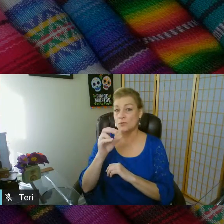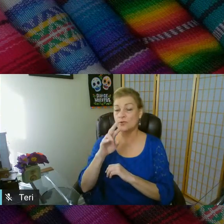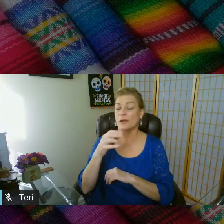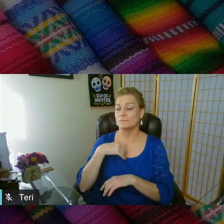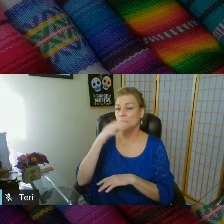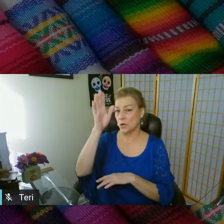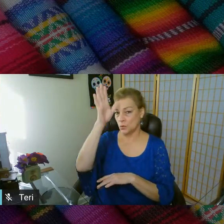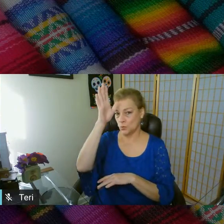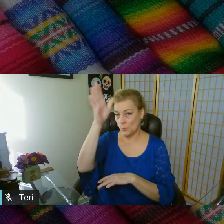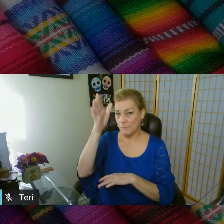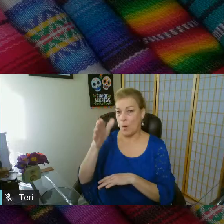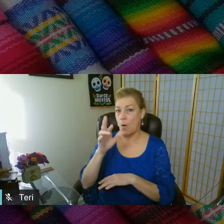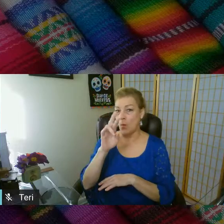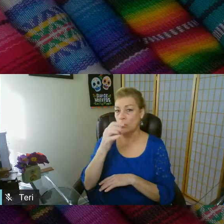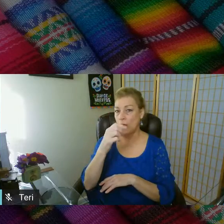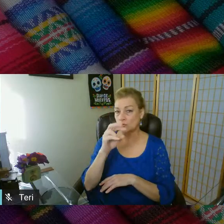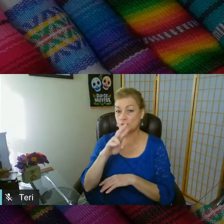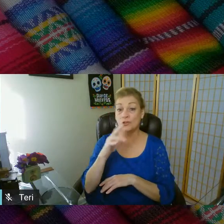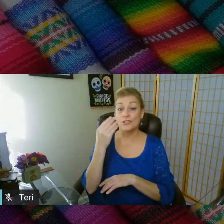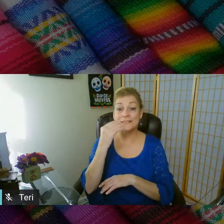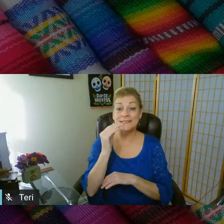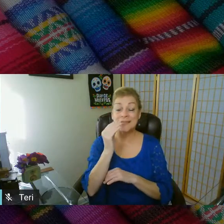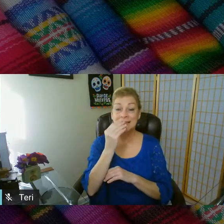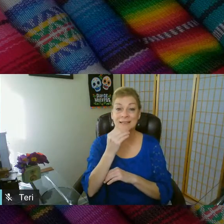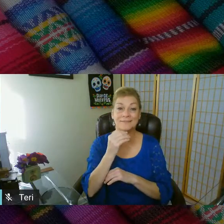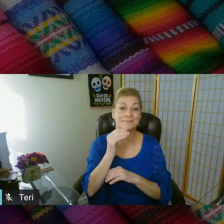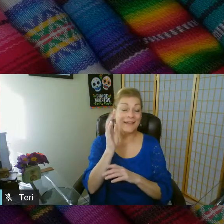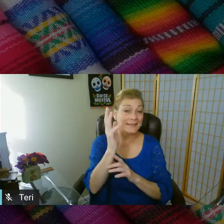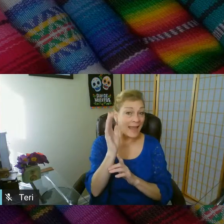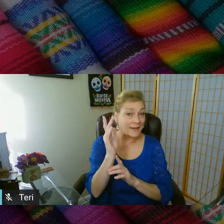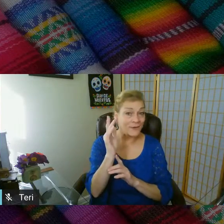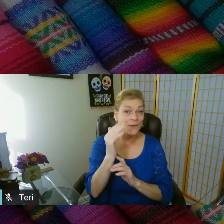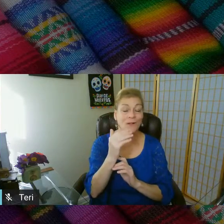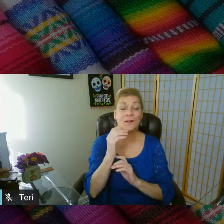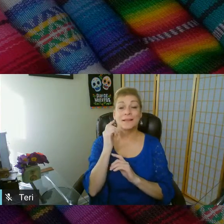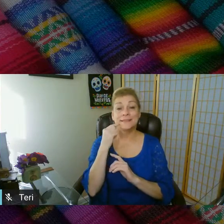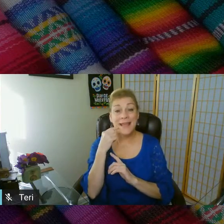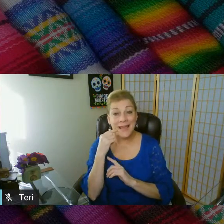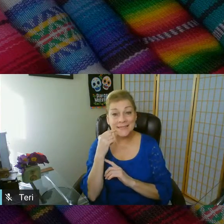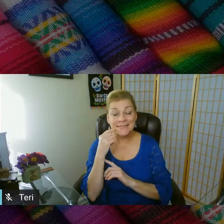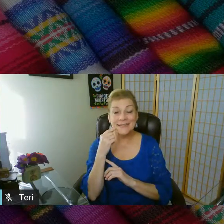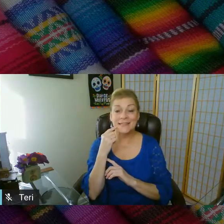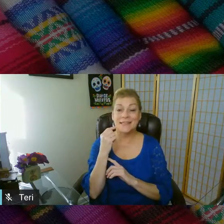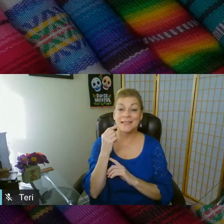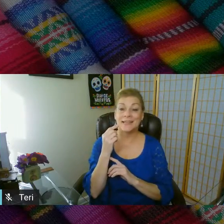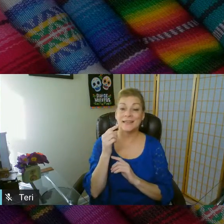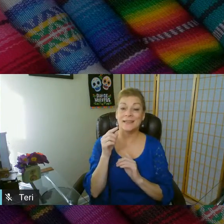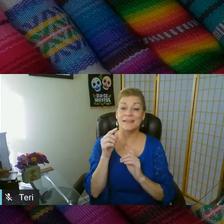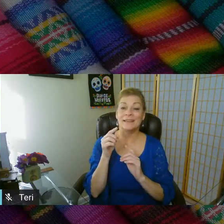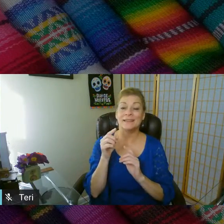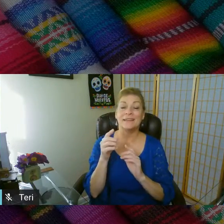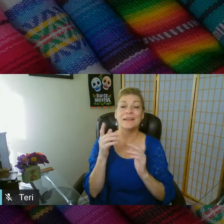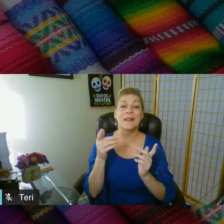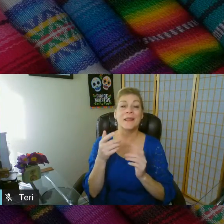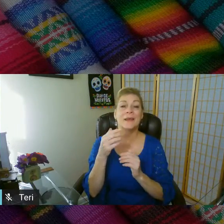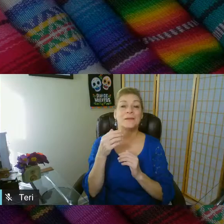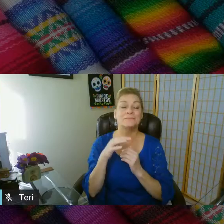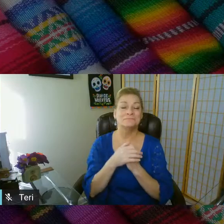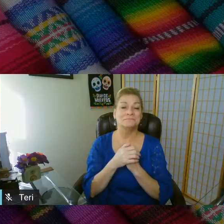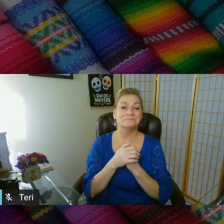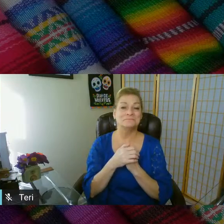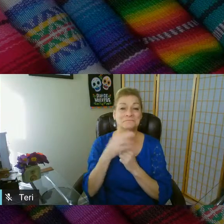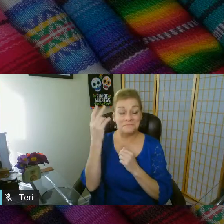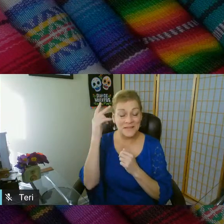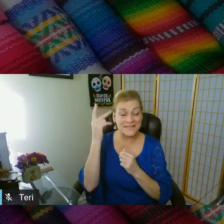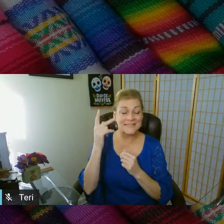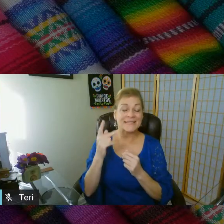Roger. And you'll see some sweets up here and a candle. And these are little Mexican wafer cookies. The